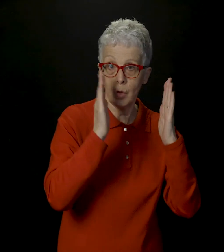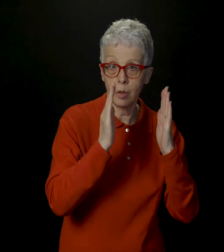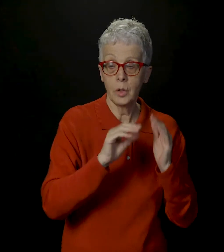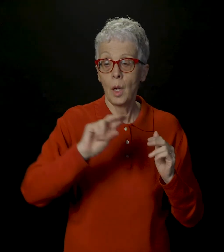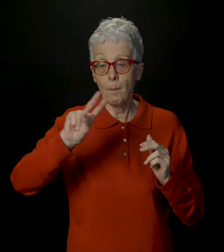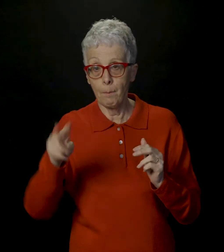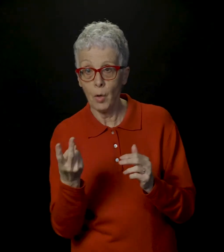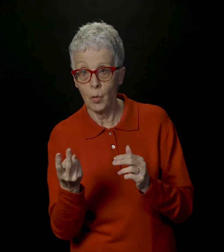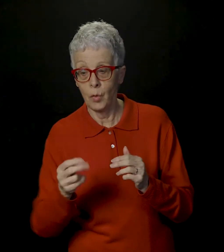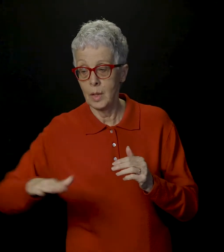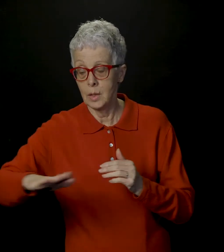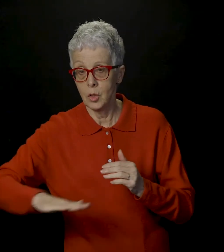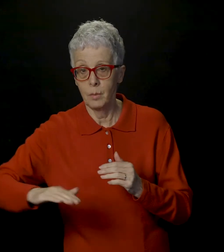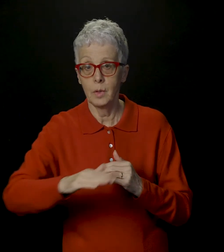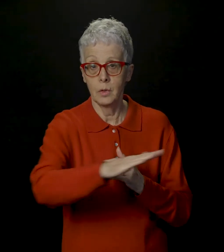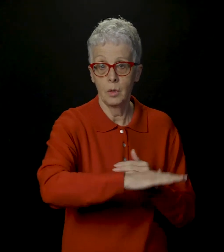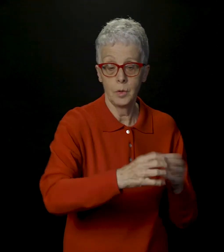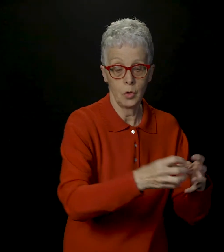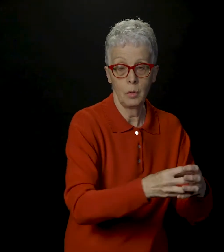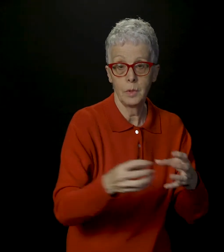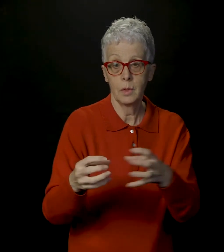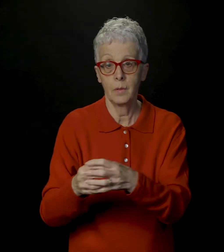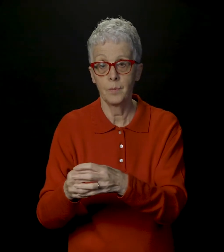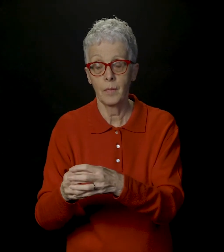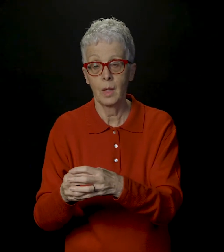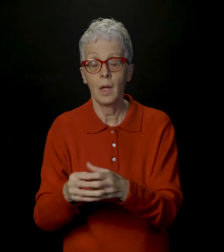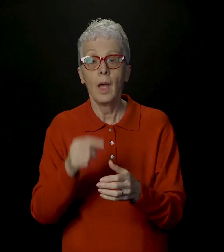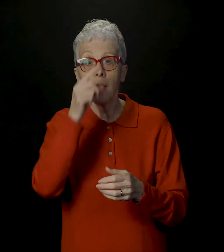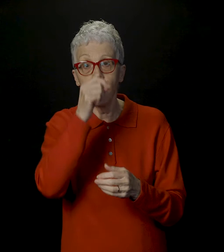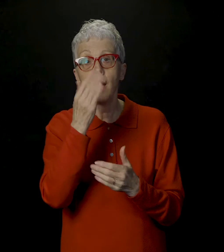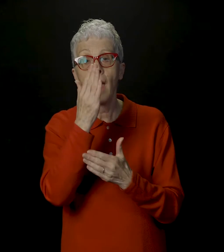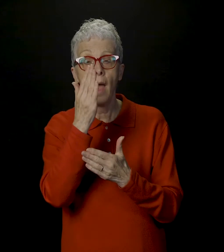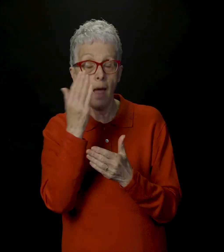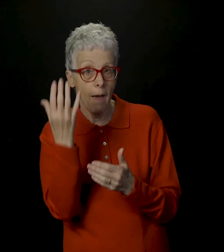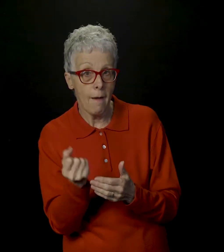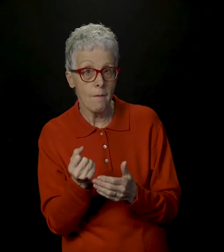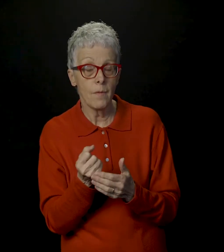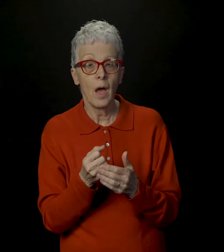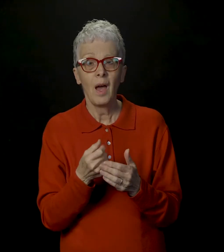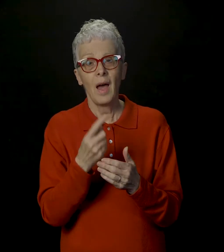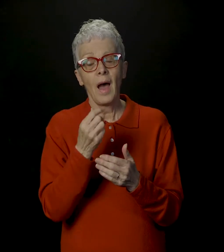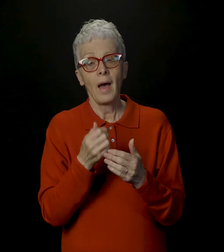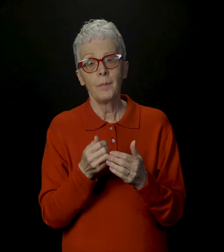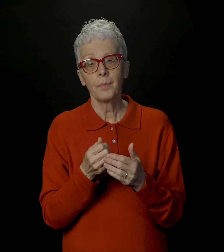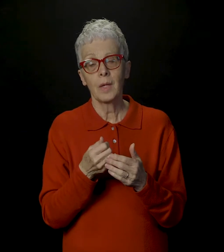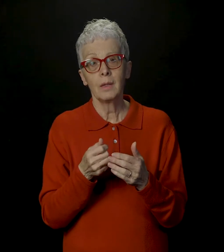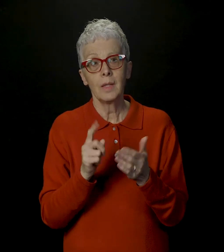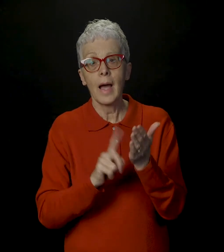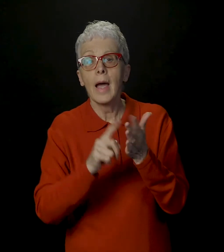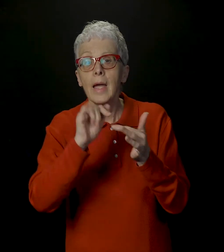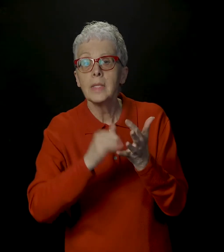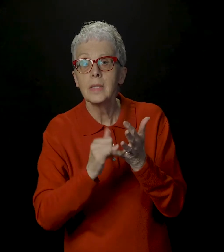Is really quite underwhelming And would accommodate Less than half of those Who have been regularly attending